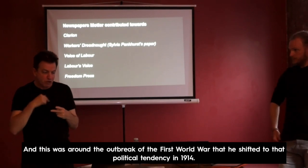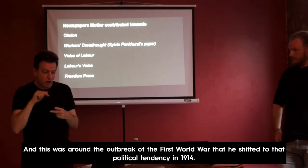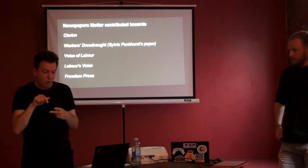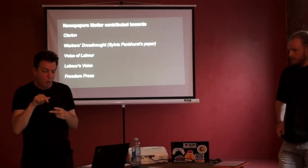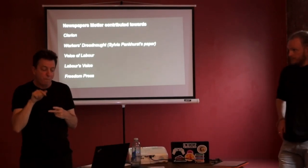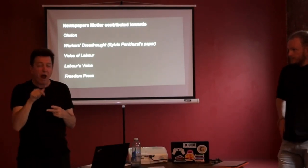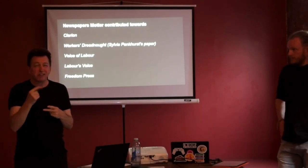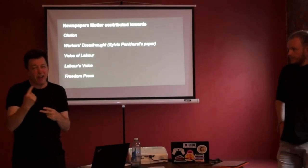1914.